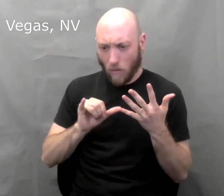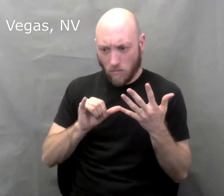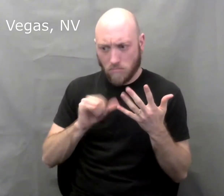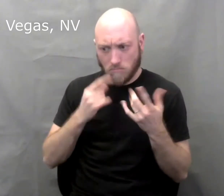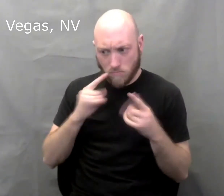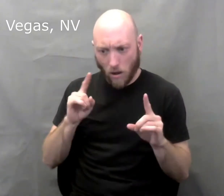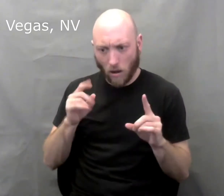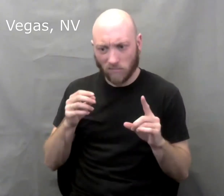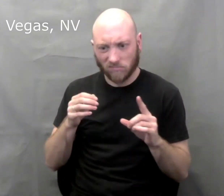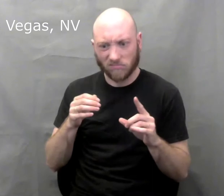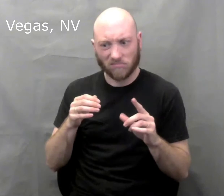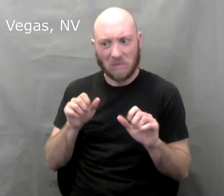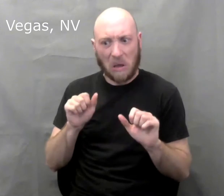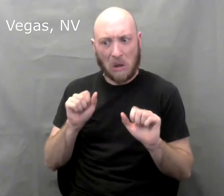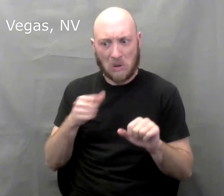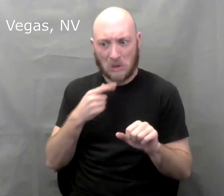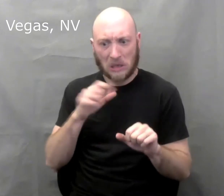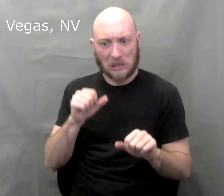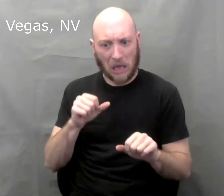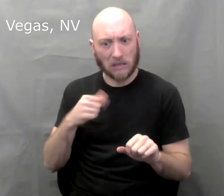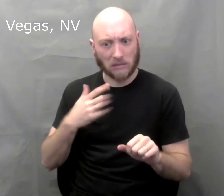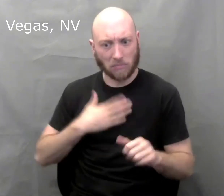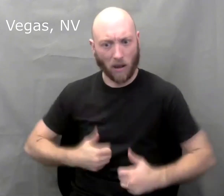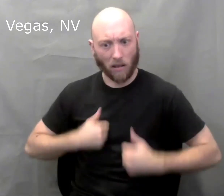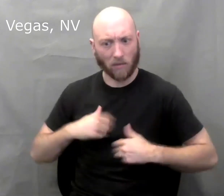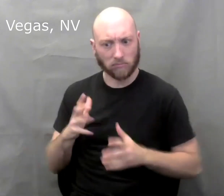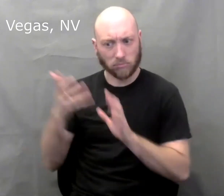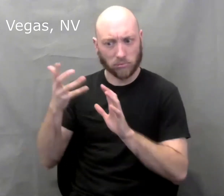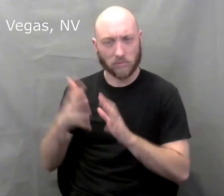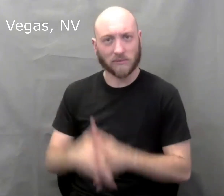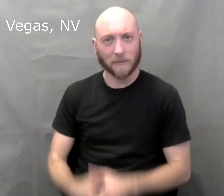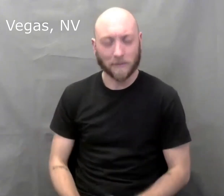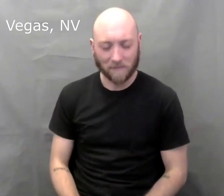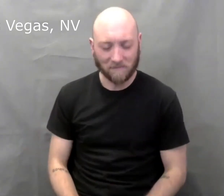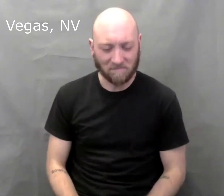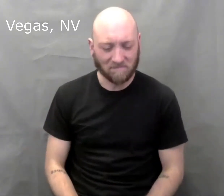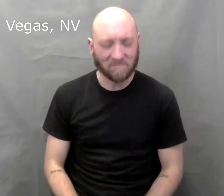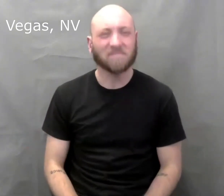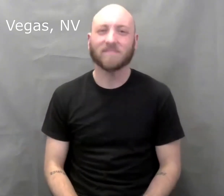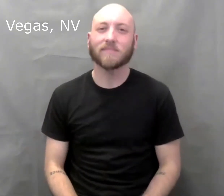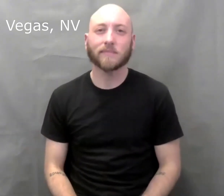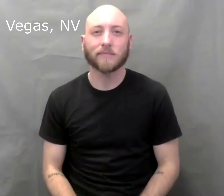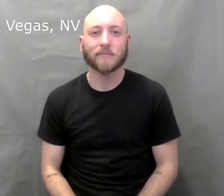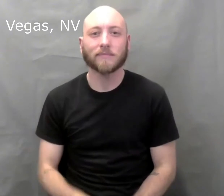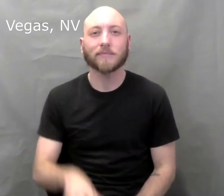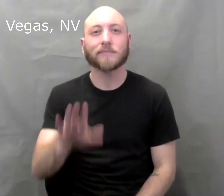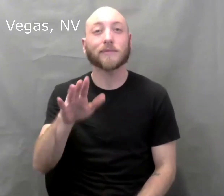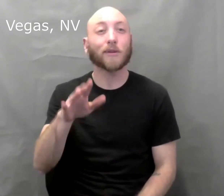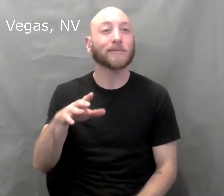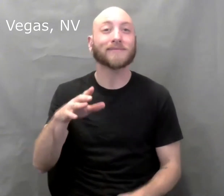And when I first came here, I had a huge issue with the whole idea and concept